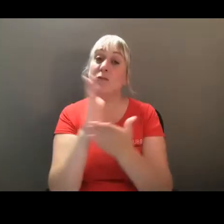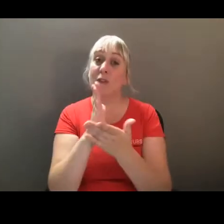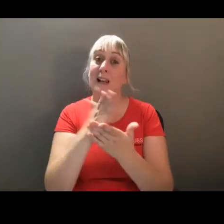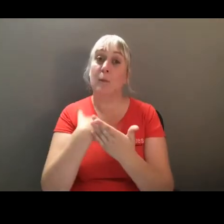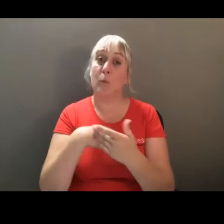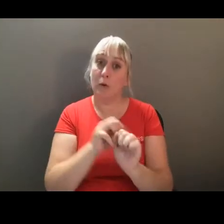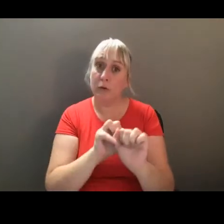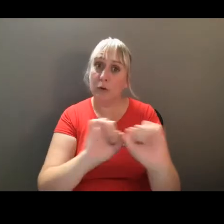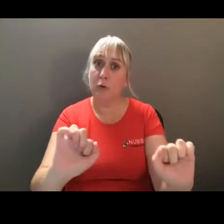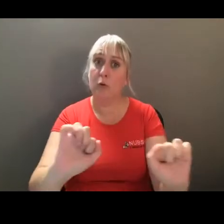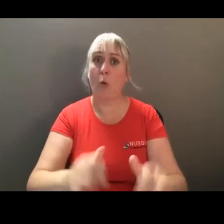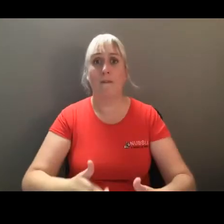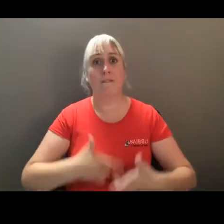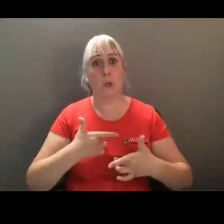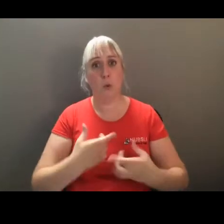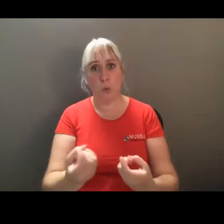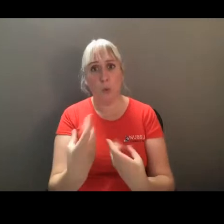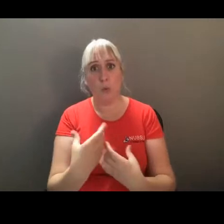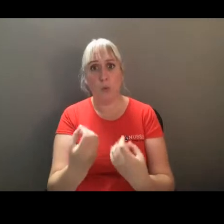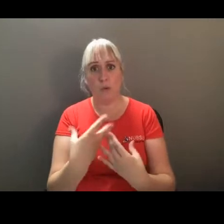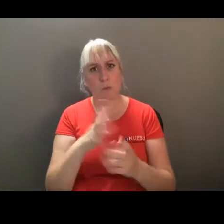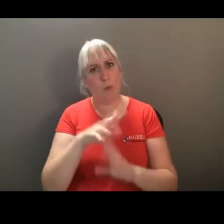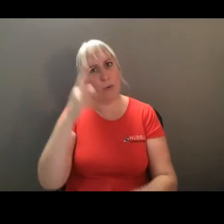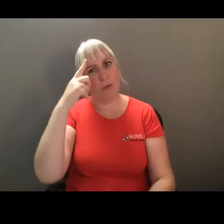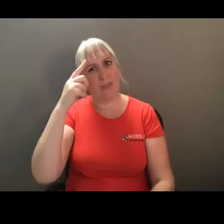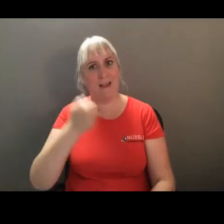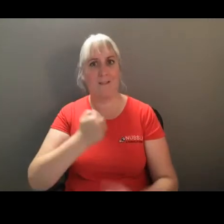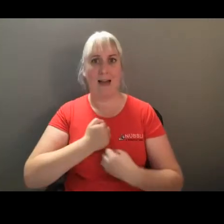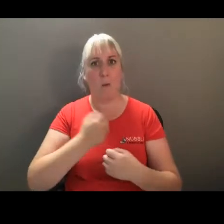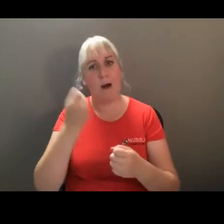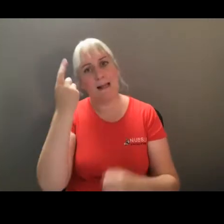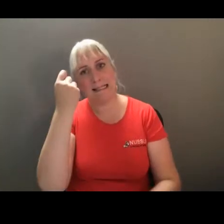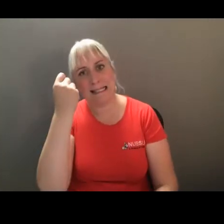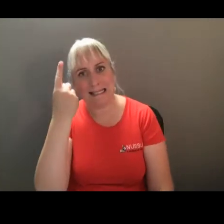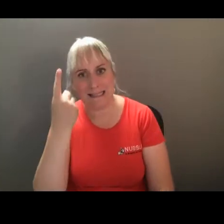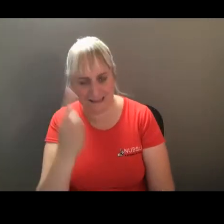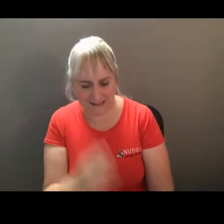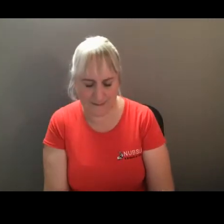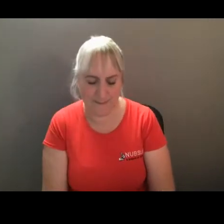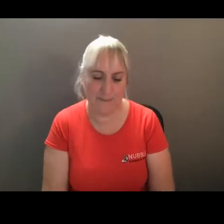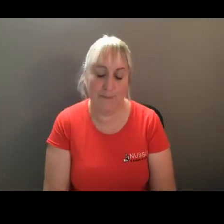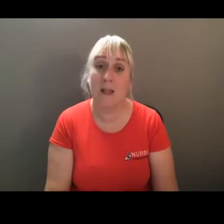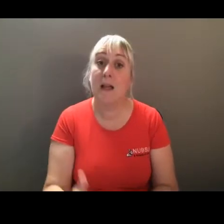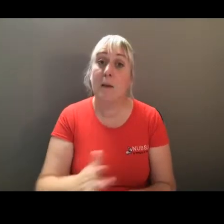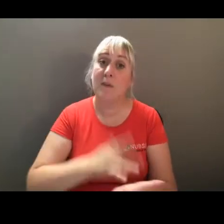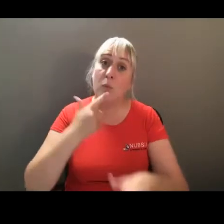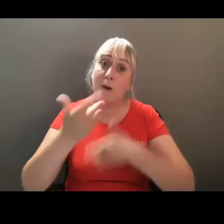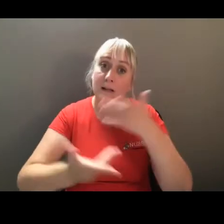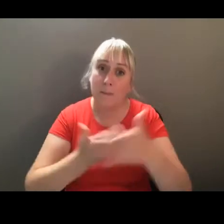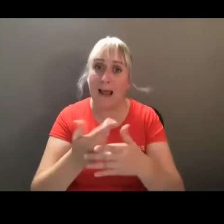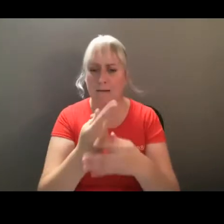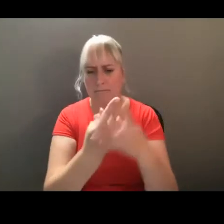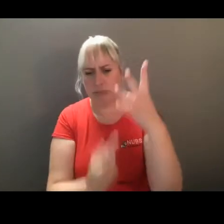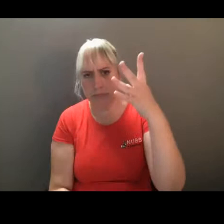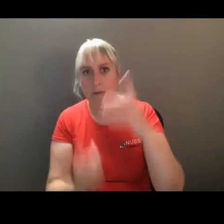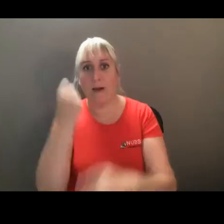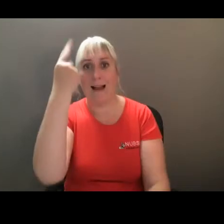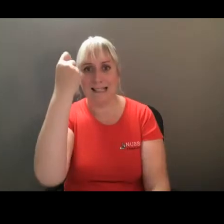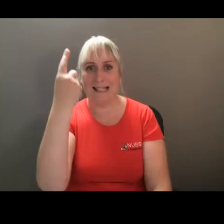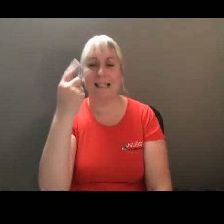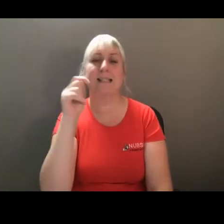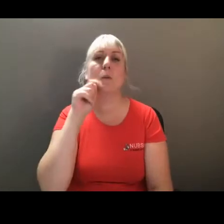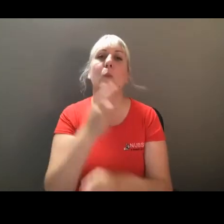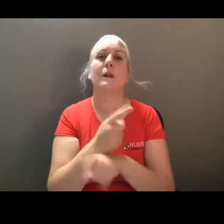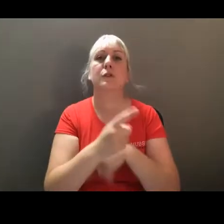them. Before we talk about the ideas, a critical point to make is about equality. So I'm going to hand over to